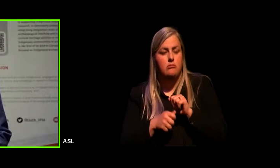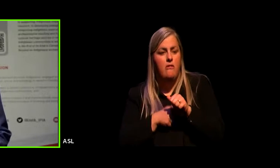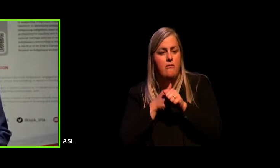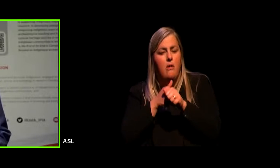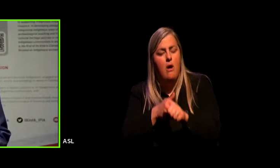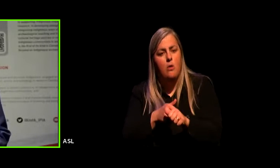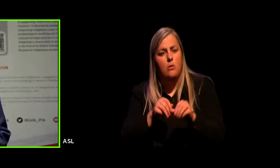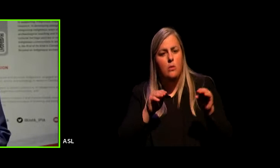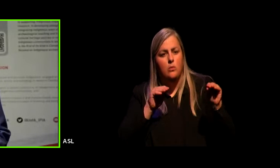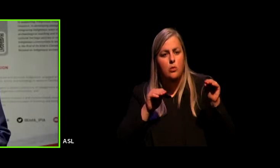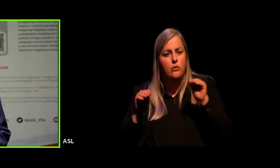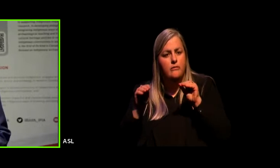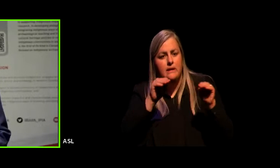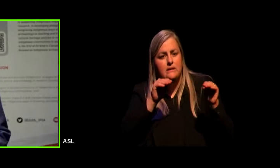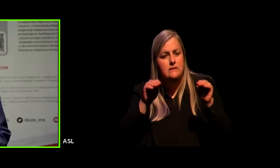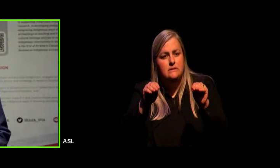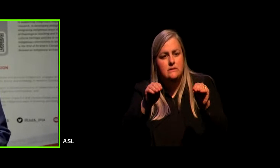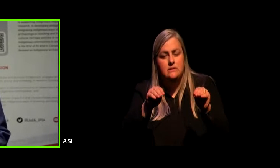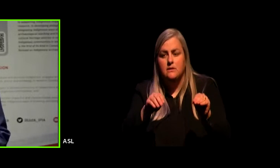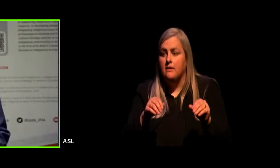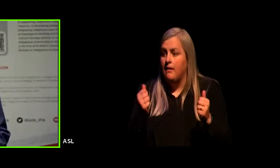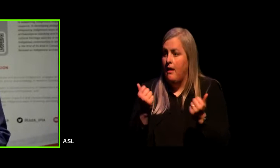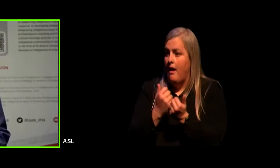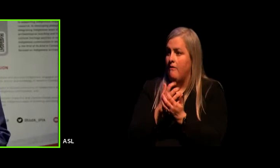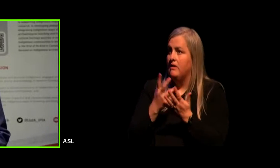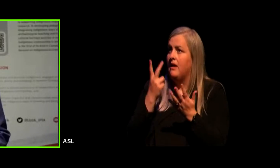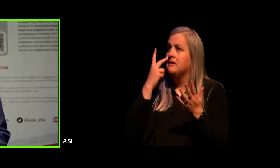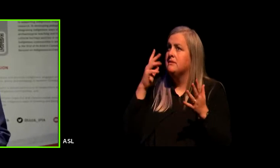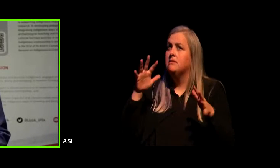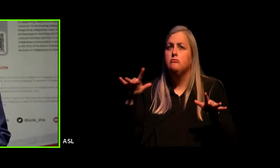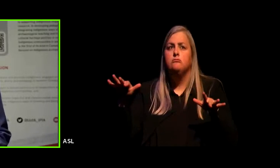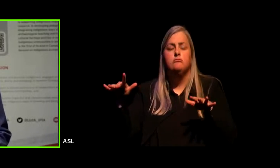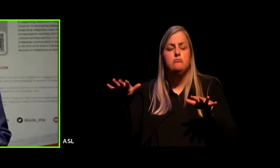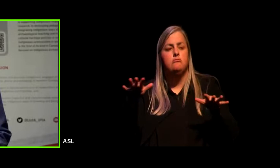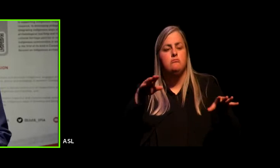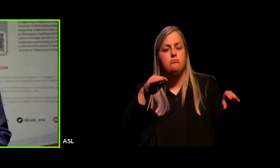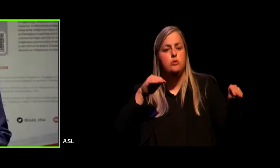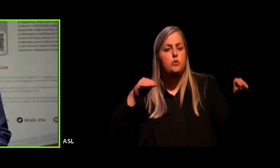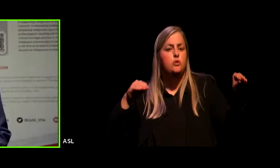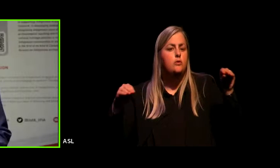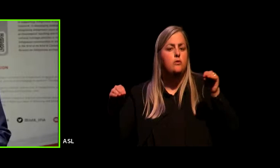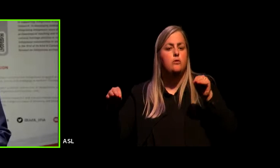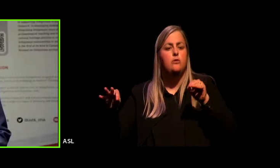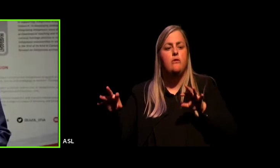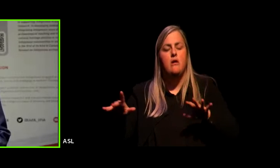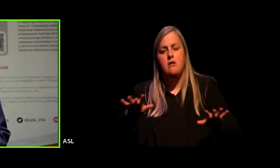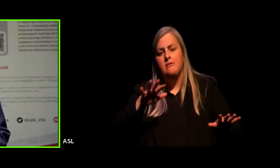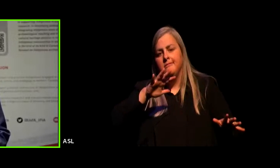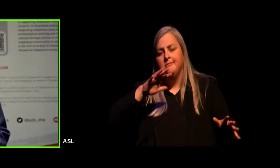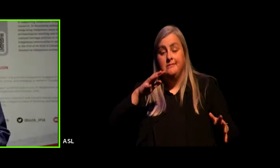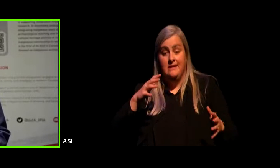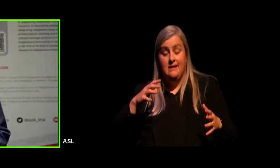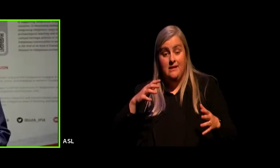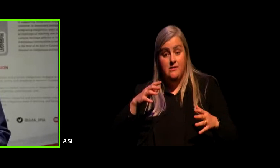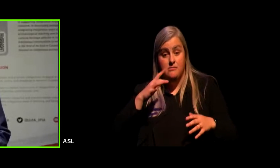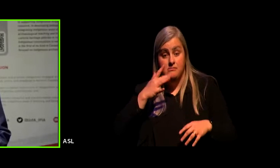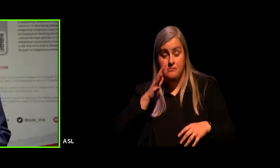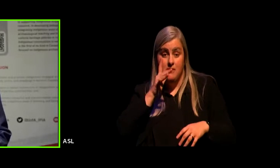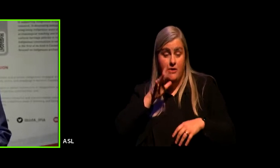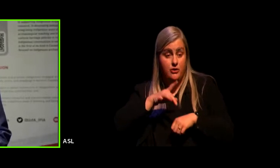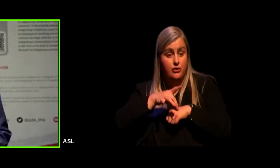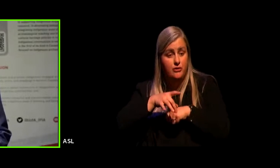I see everything moving. It's a living, Mother Earth's a living being,